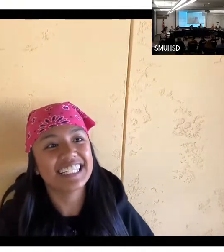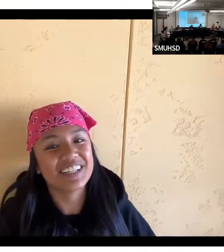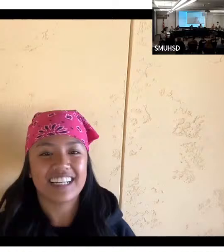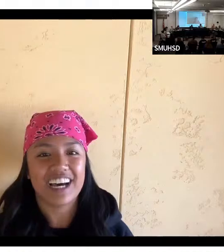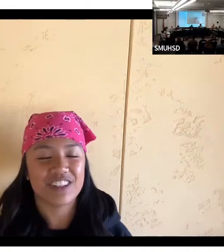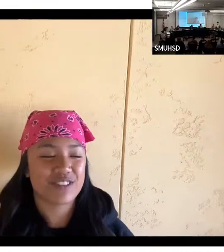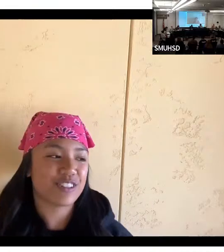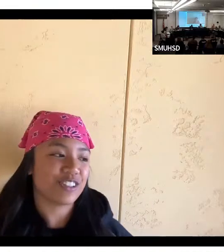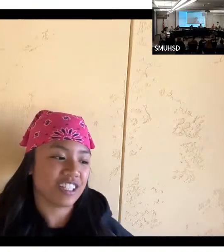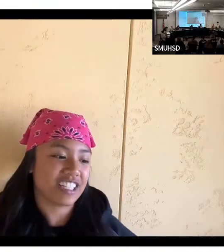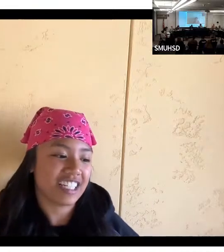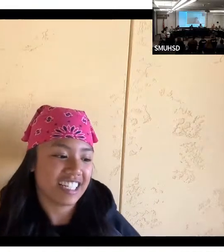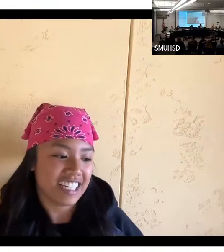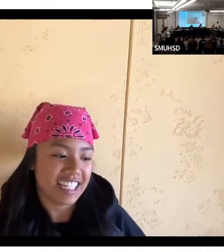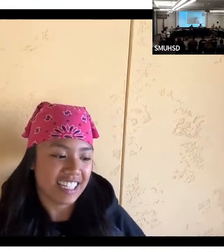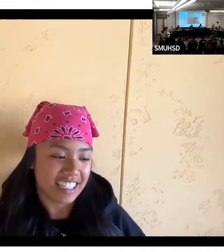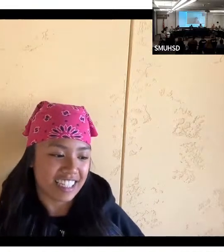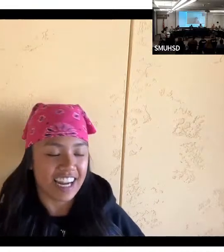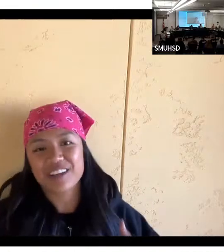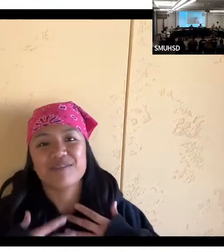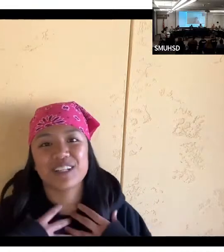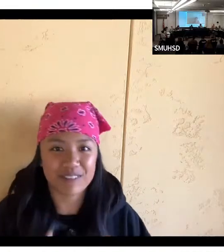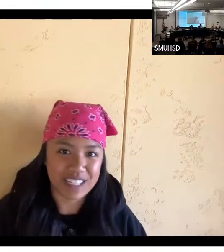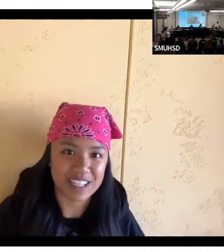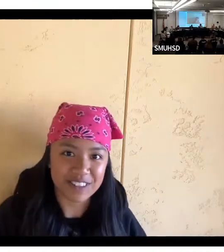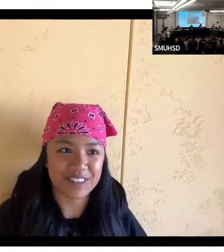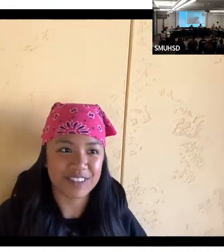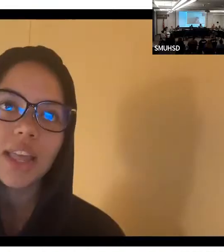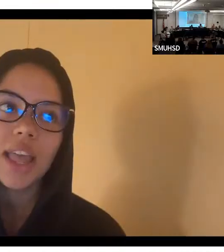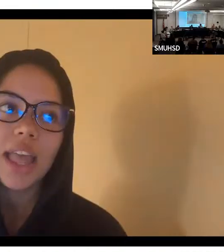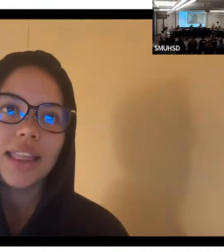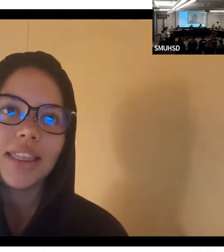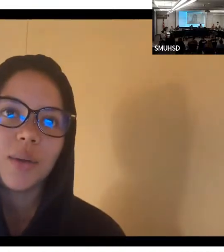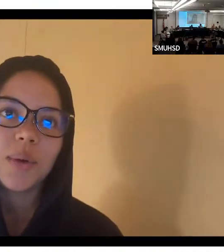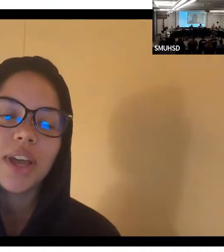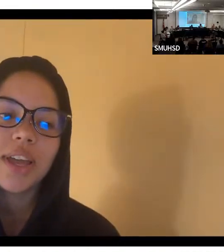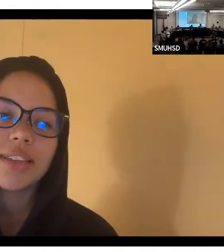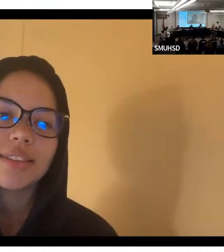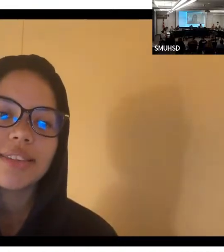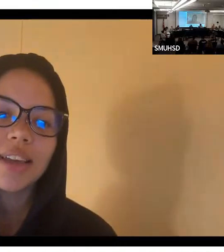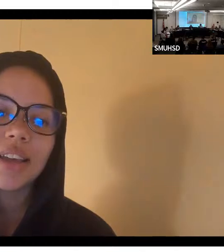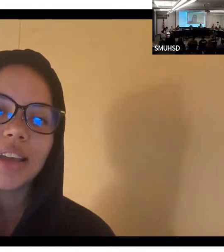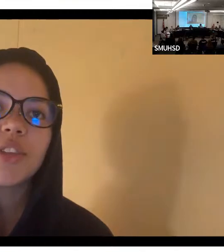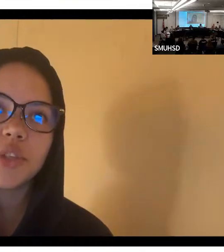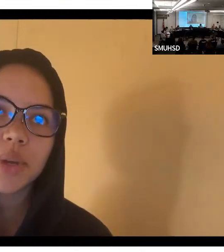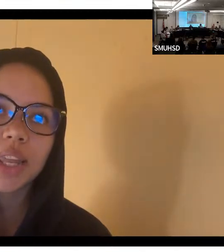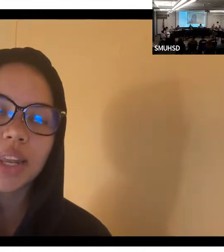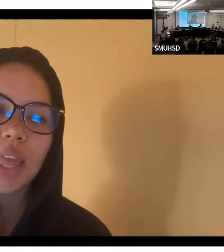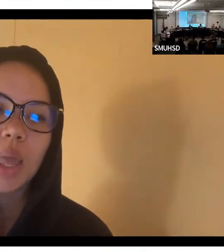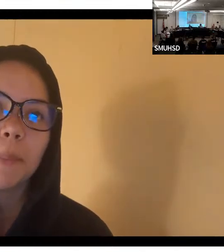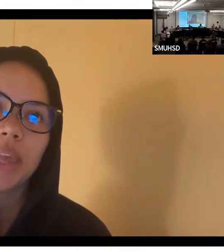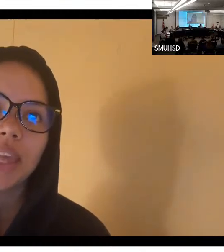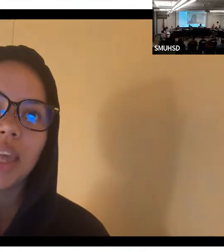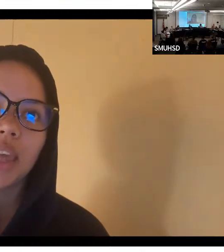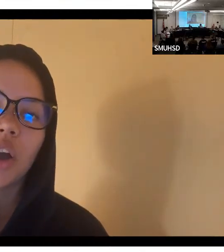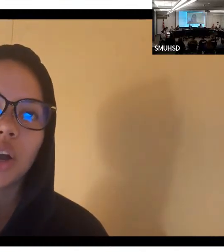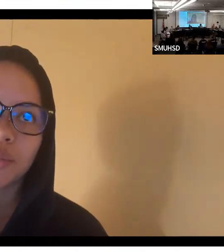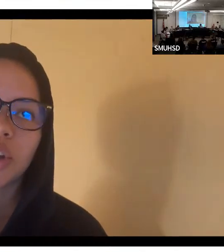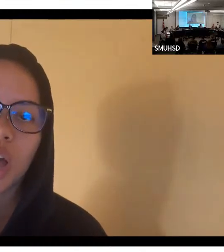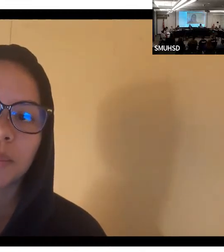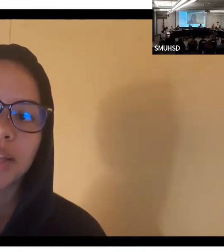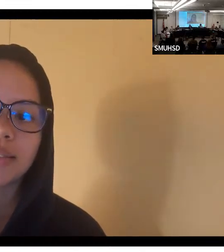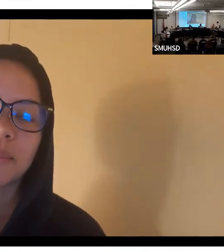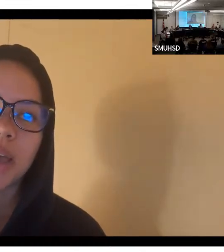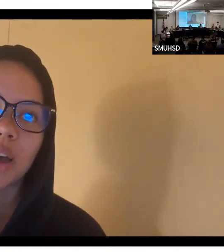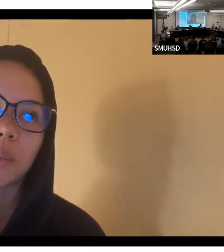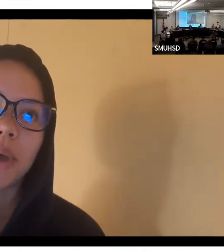want. I just feel that I can be like myself. There was a student making